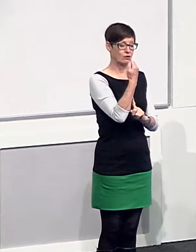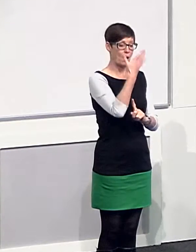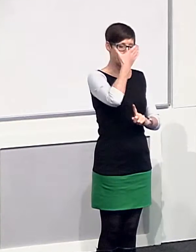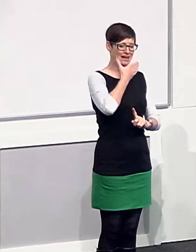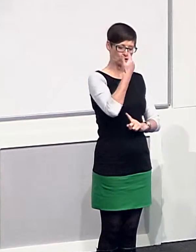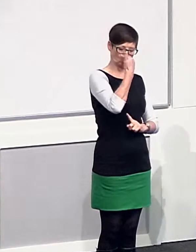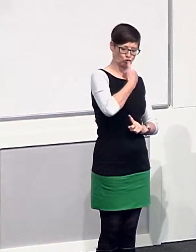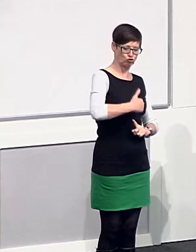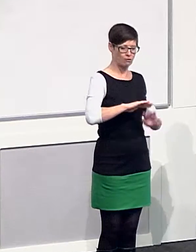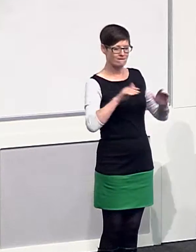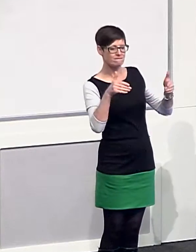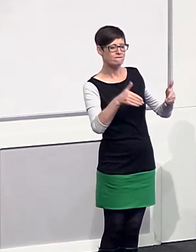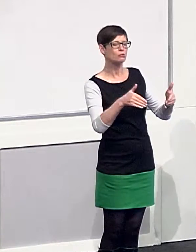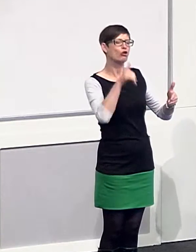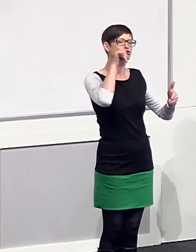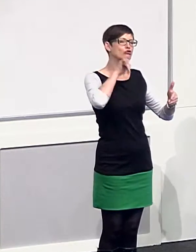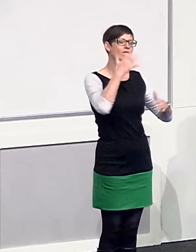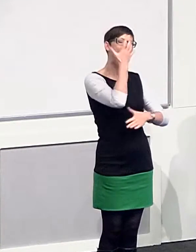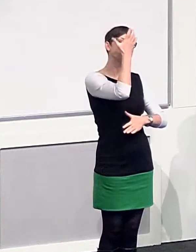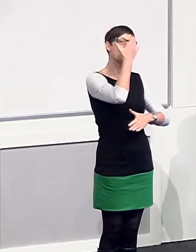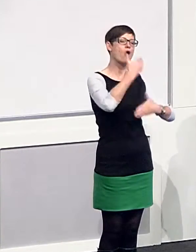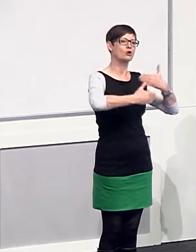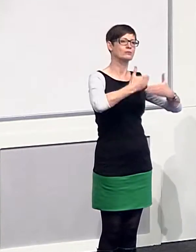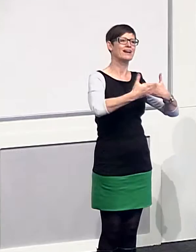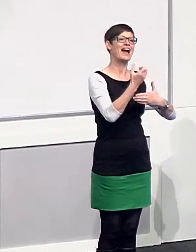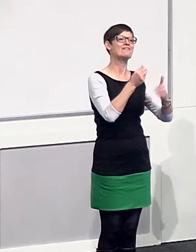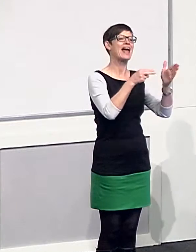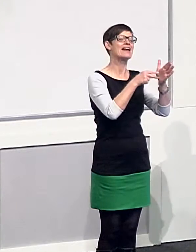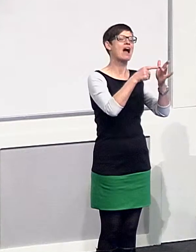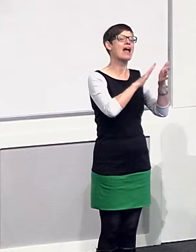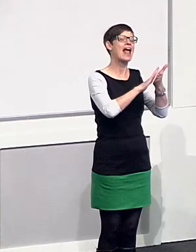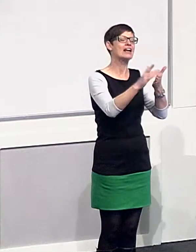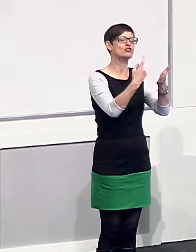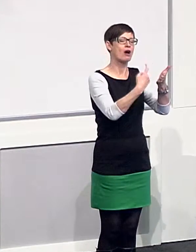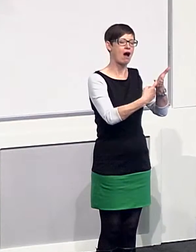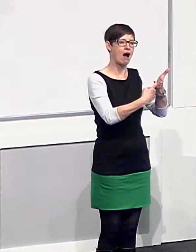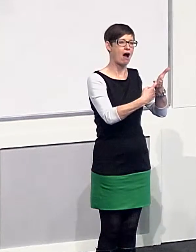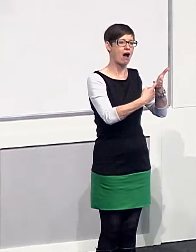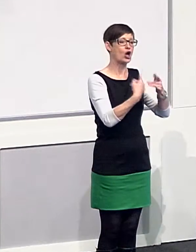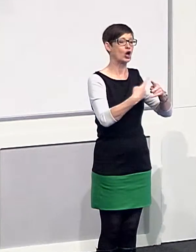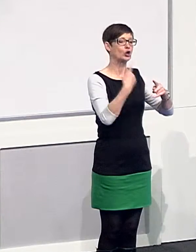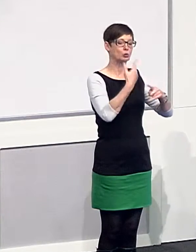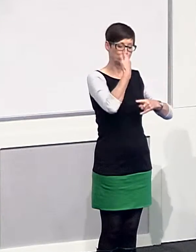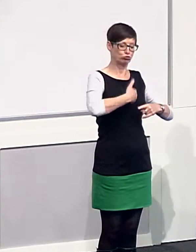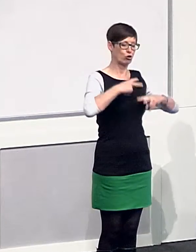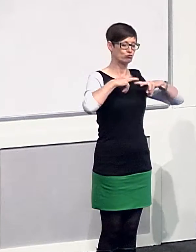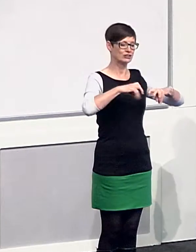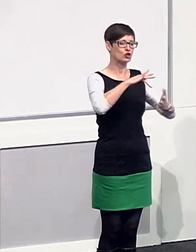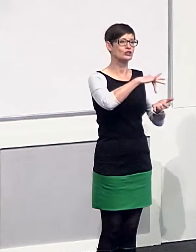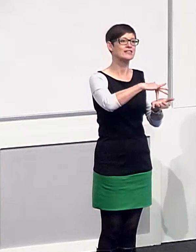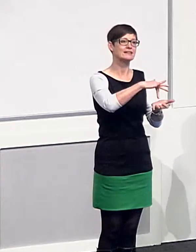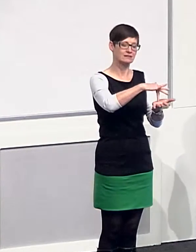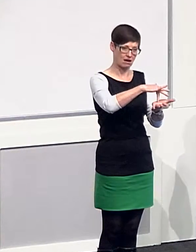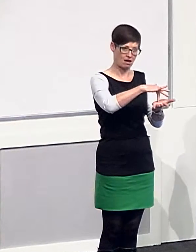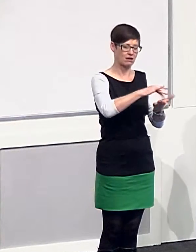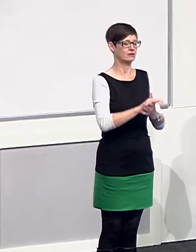around Salford Royal Hospital, which hosts an NIHR hyperacute stroke research centre. So I'm going